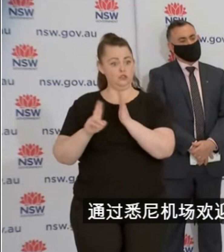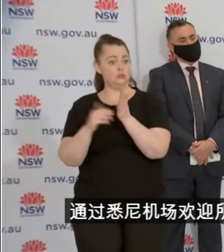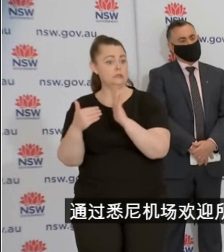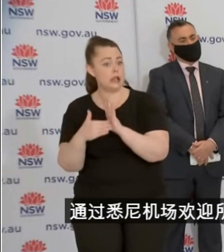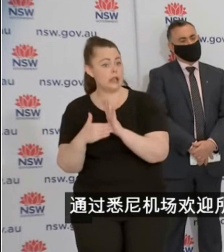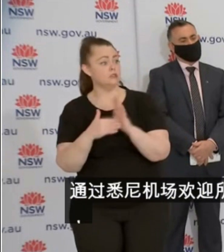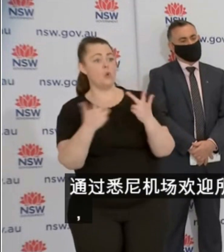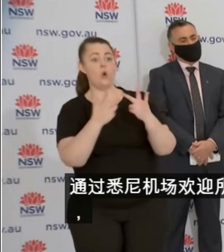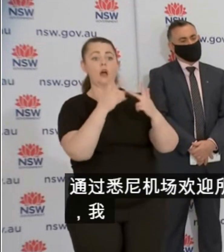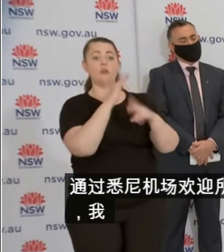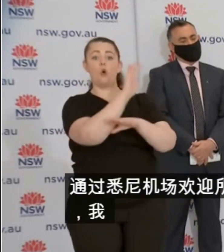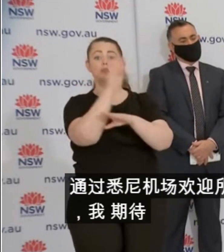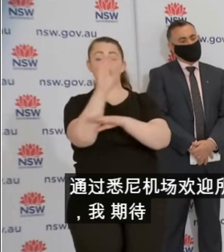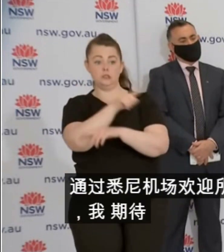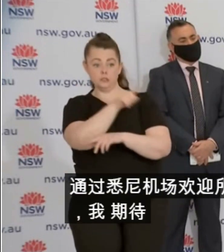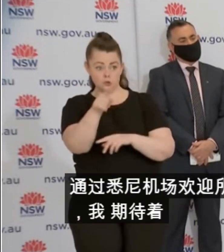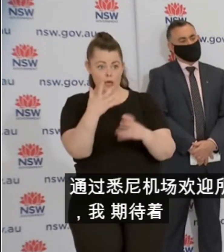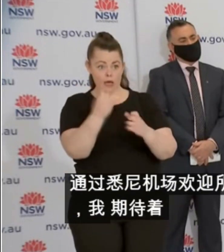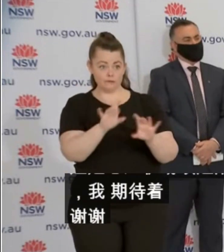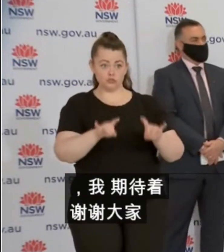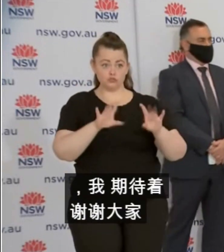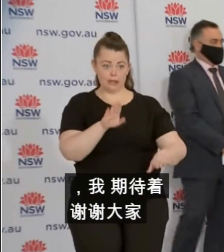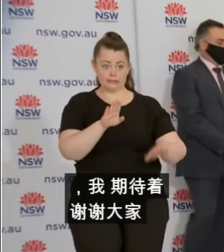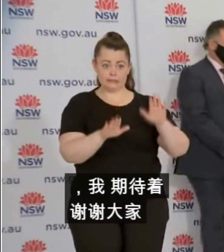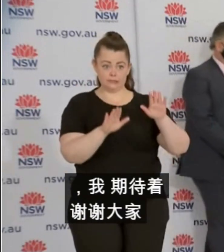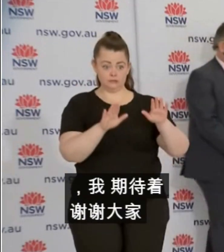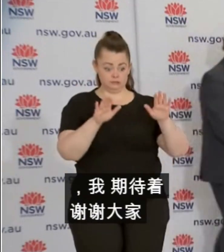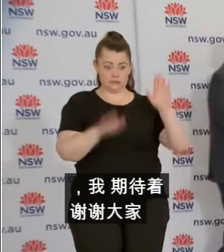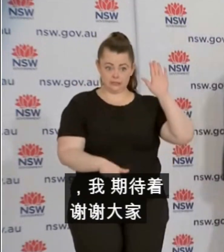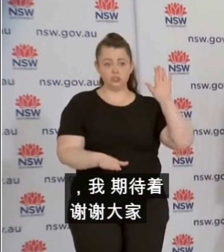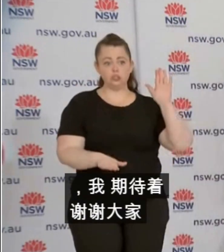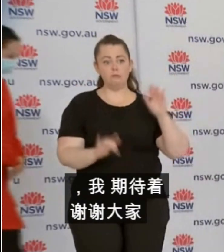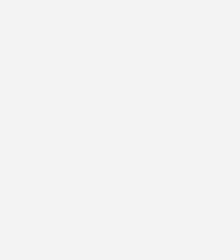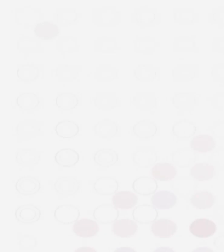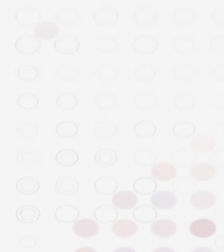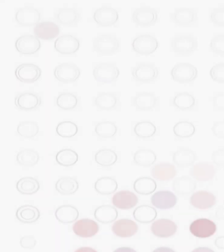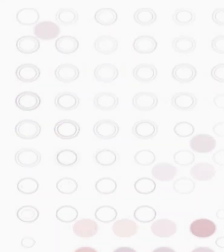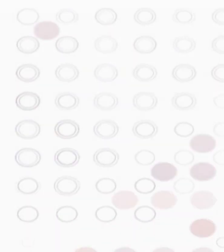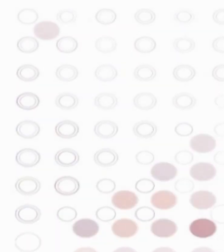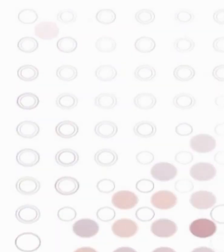from, through Sydney Airport. And I'm looking forward to that. Thanks, everybody.